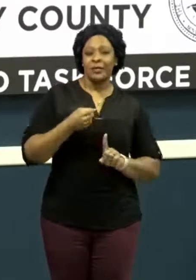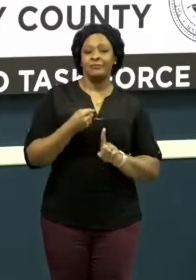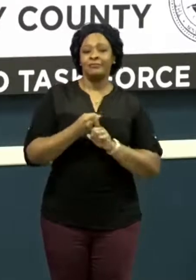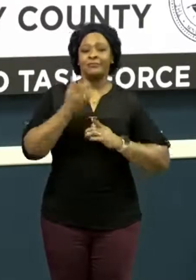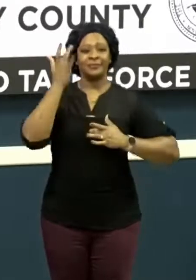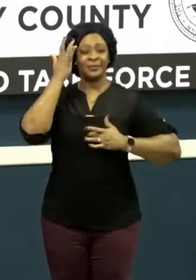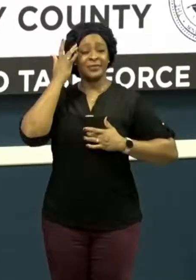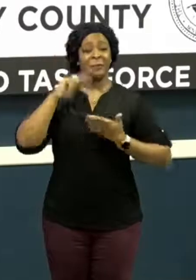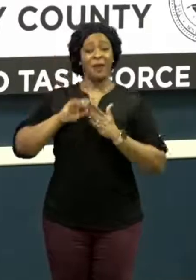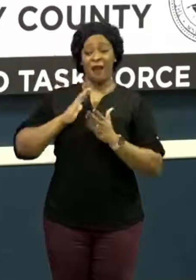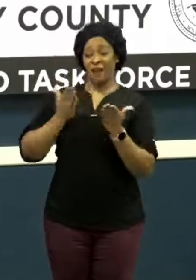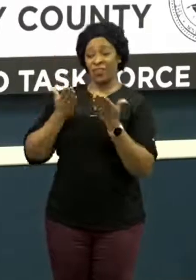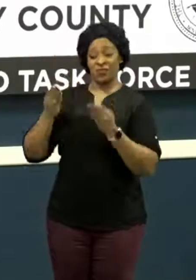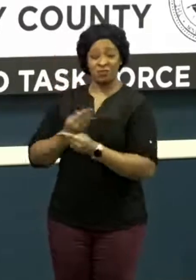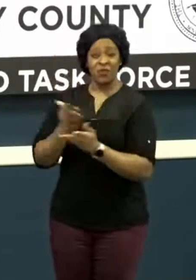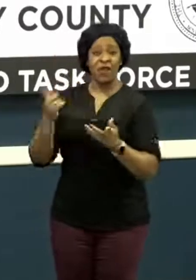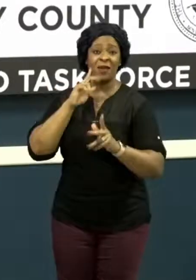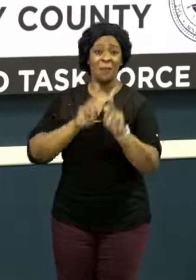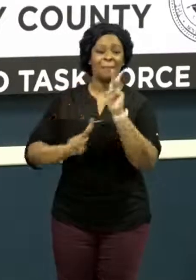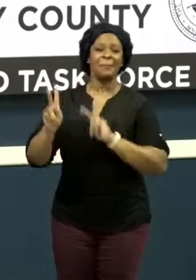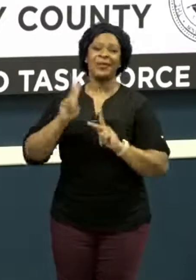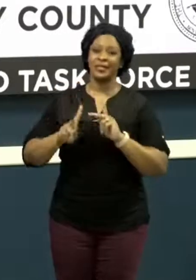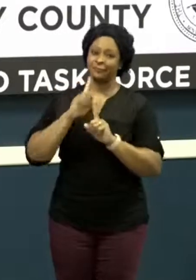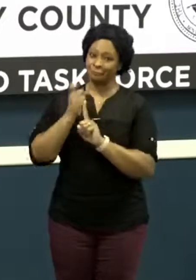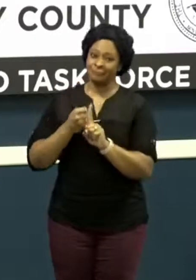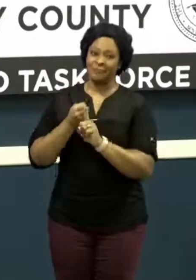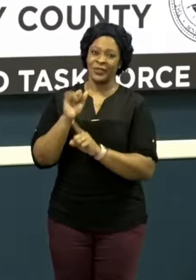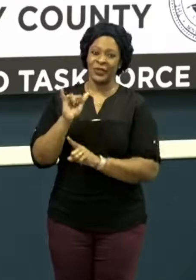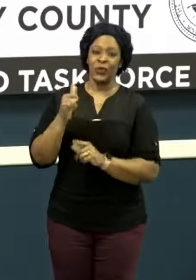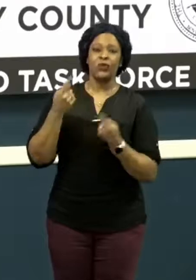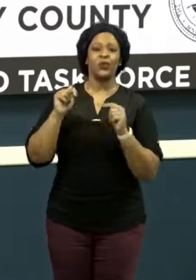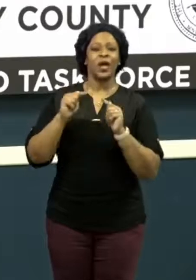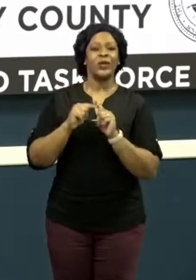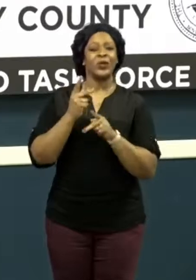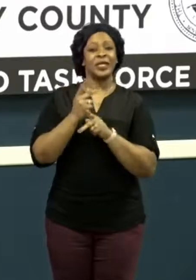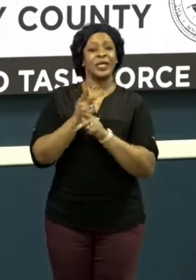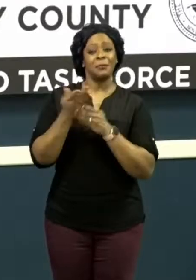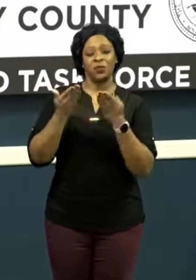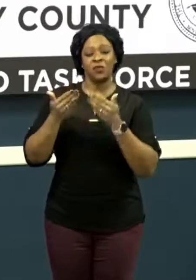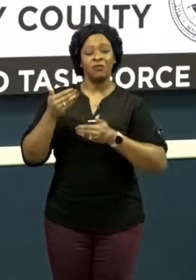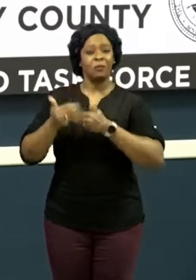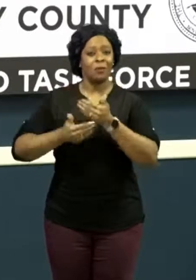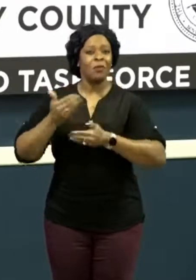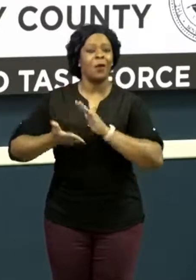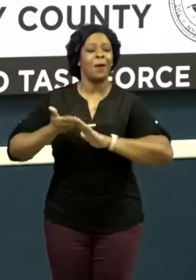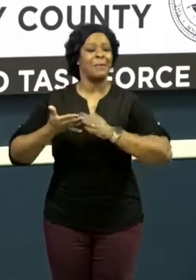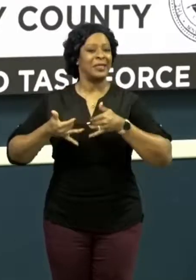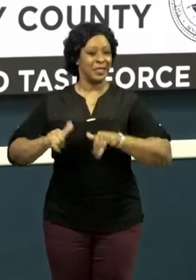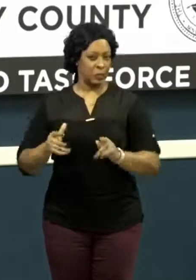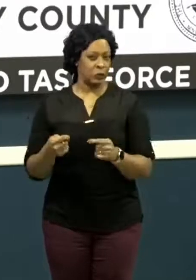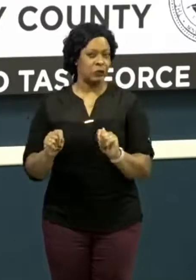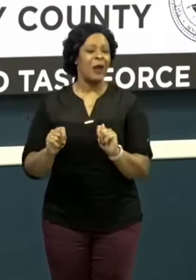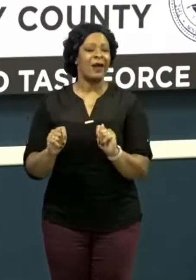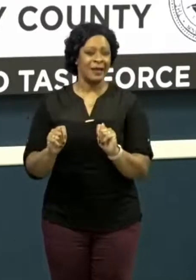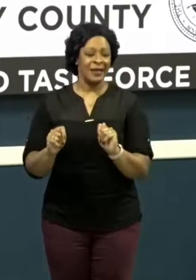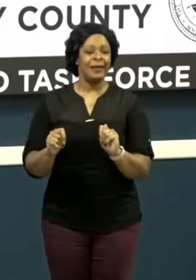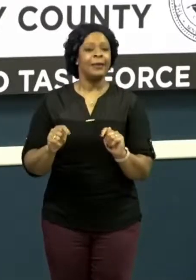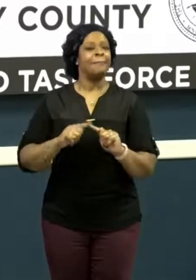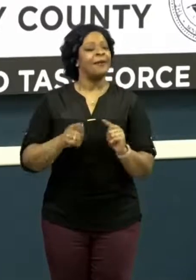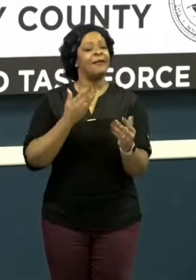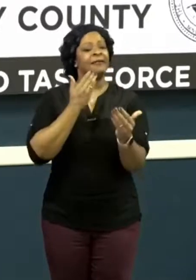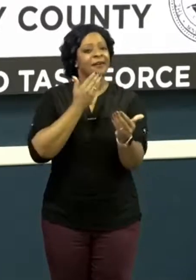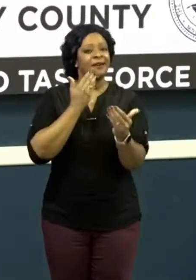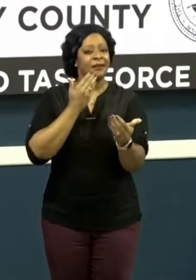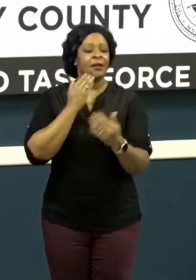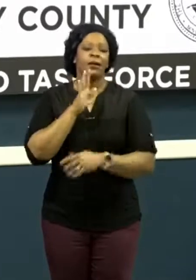are being impacted slightly. We are doing our best to keep those core services open and operating. But we thank you